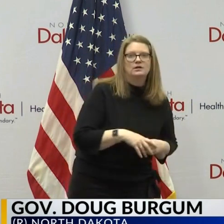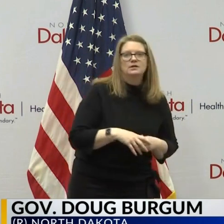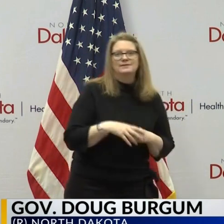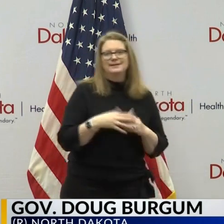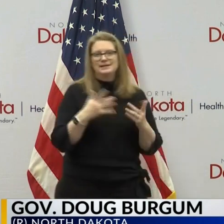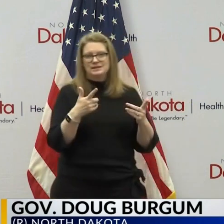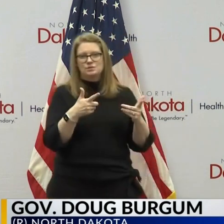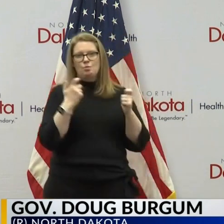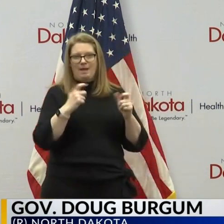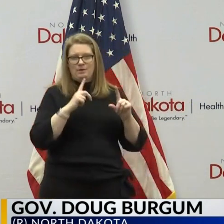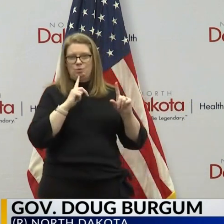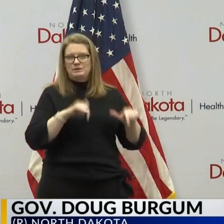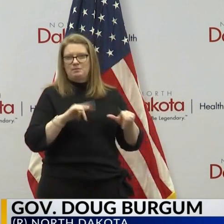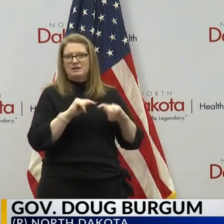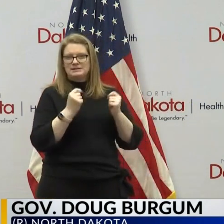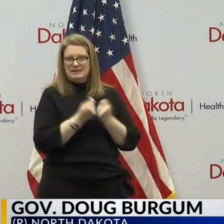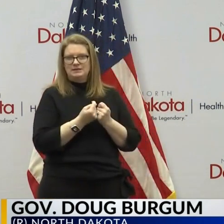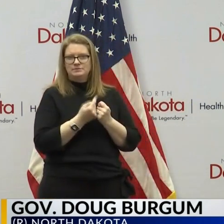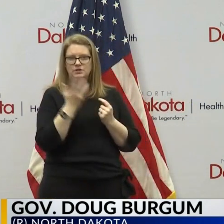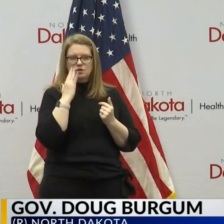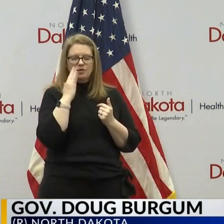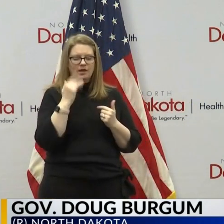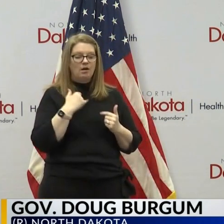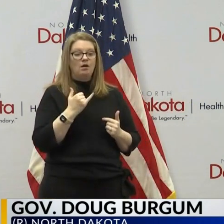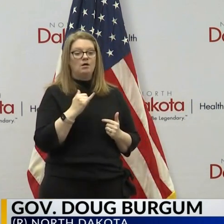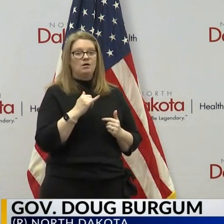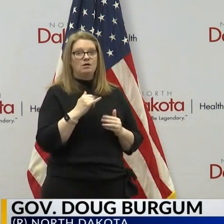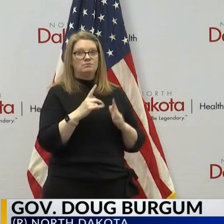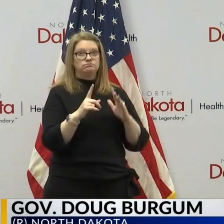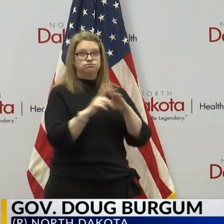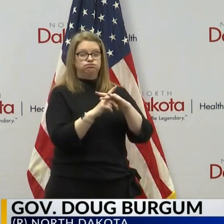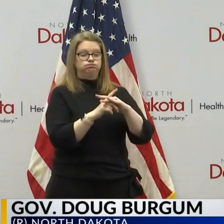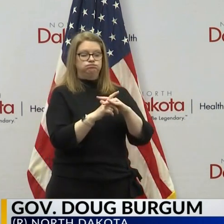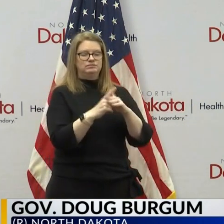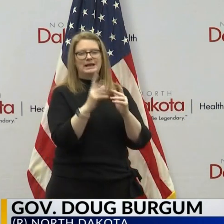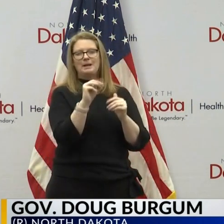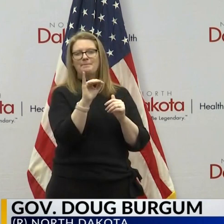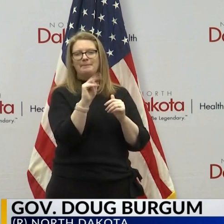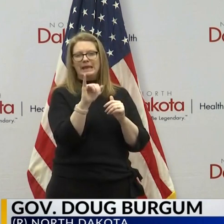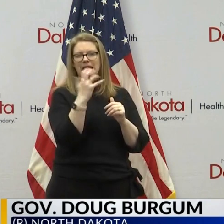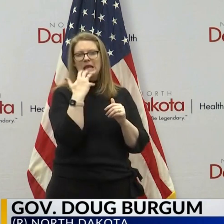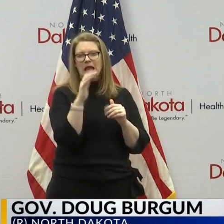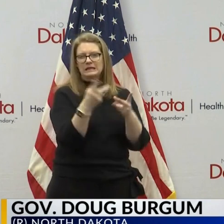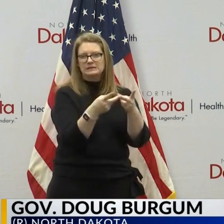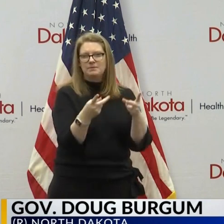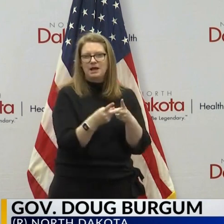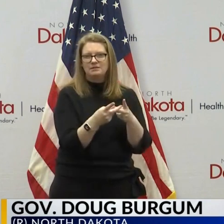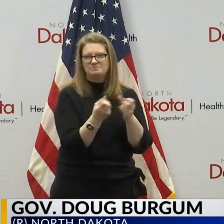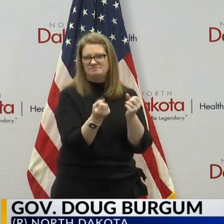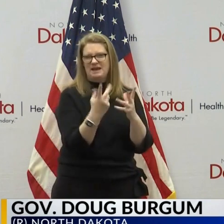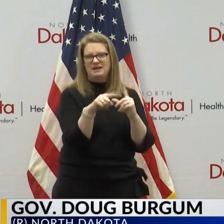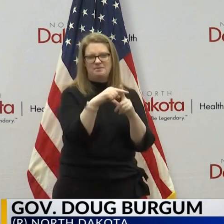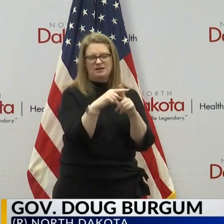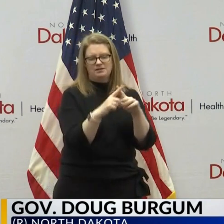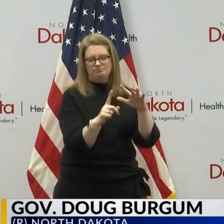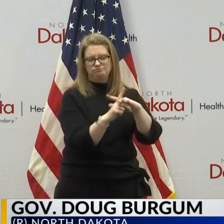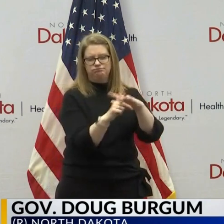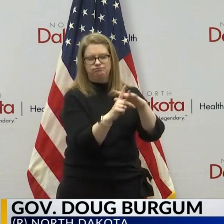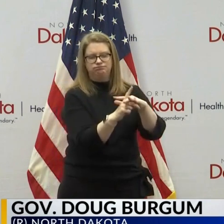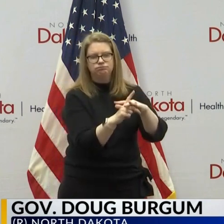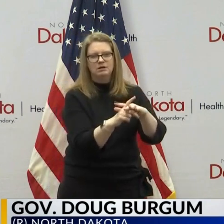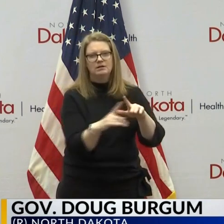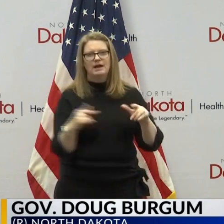rapid response teams that can do that, so that way we can turn what I'll call a mini hotspot into something that doesn't